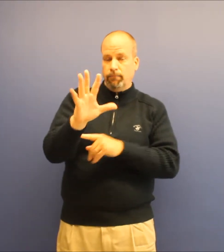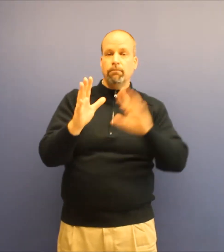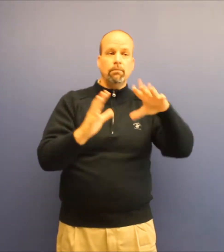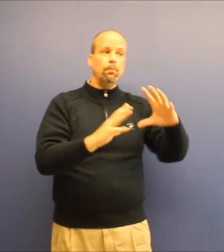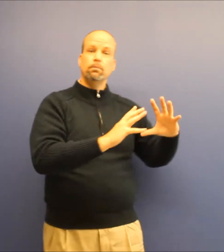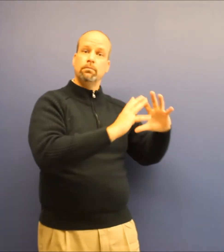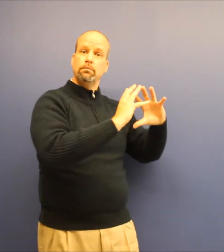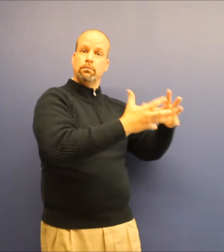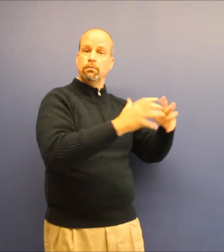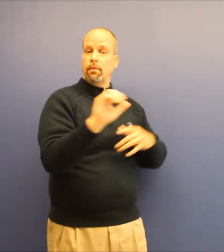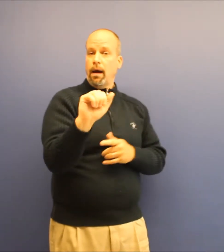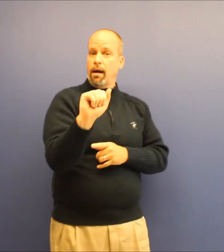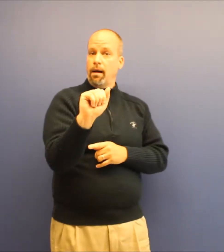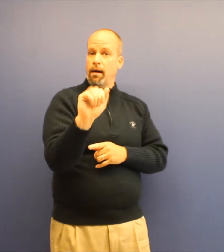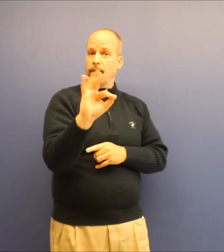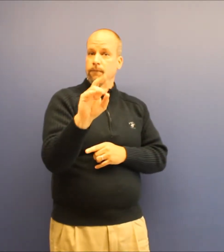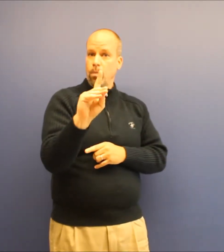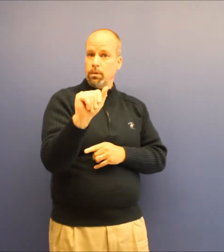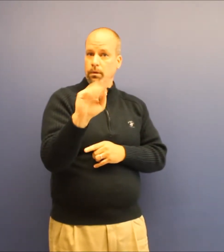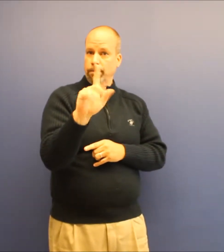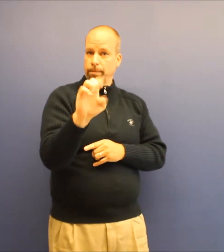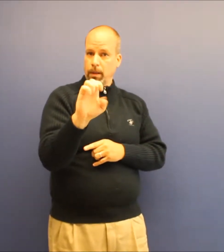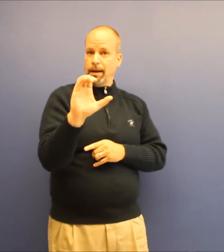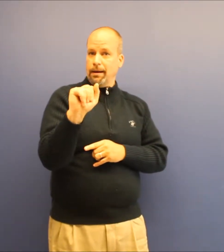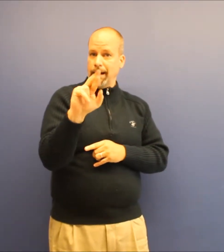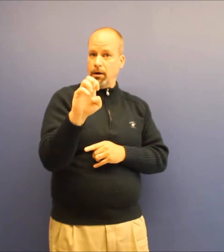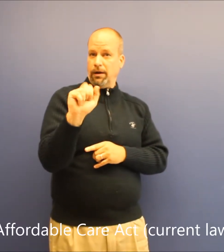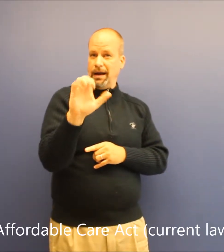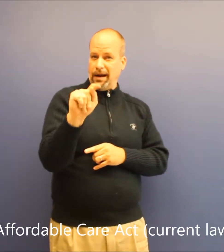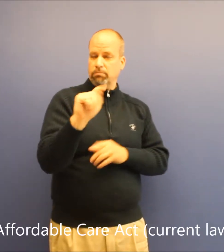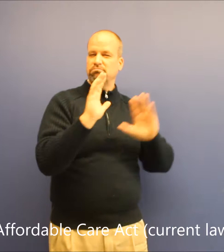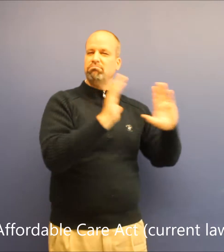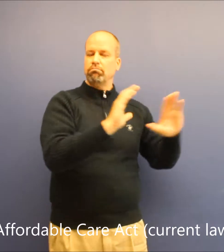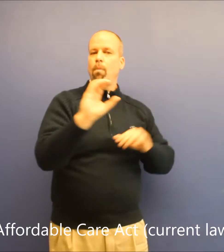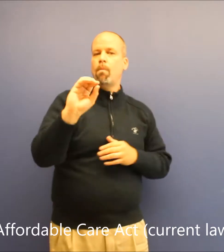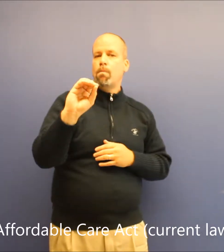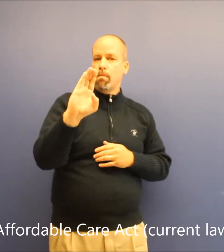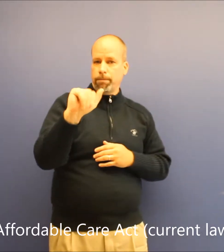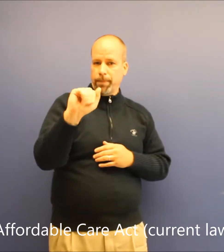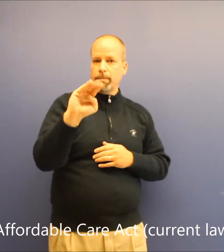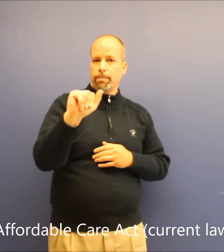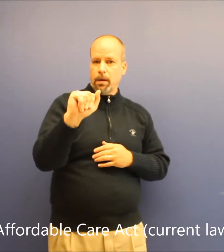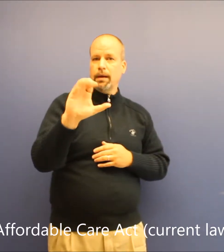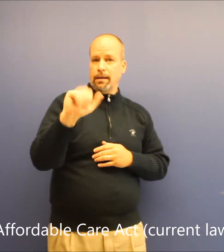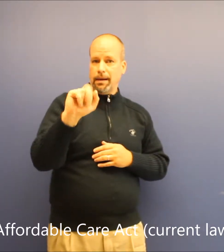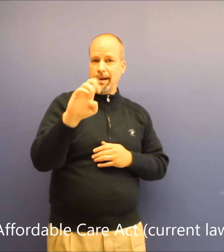For adults under the age of 65, the Affordable Care Act, or Obamacare,